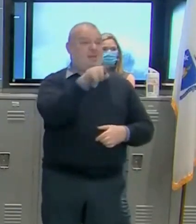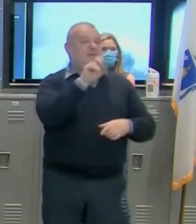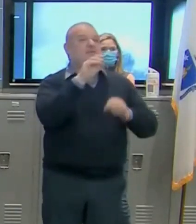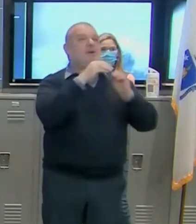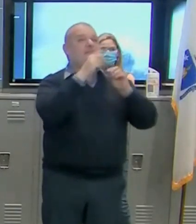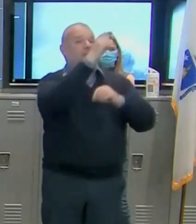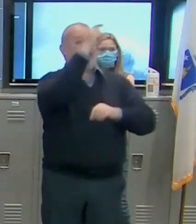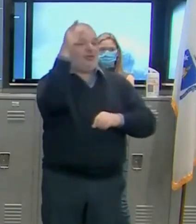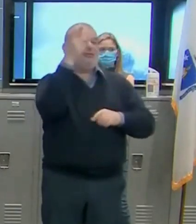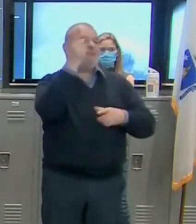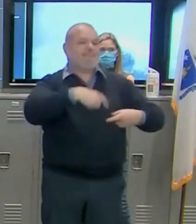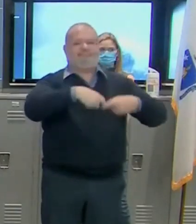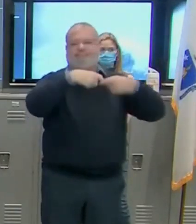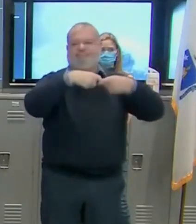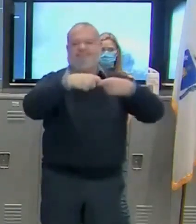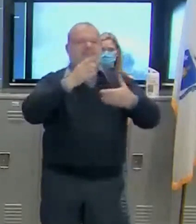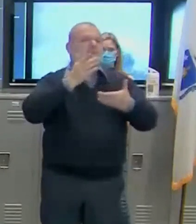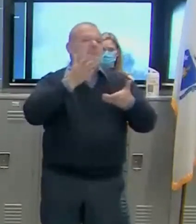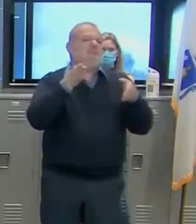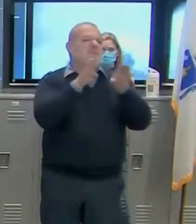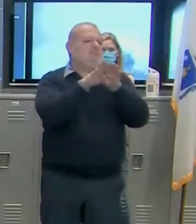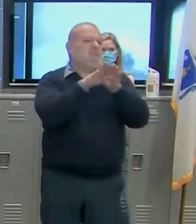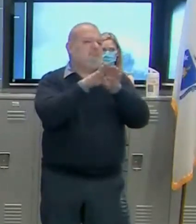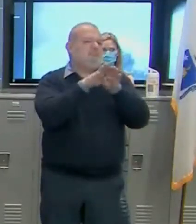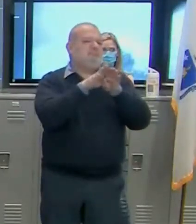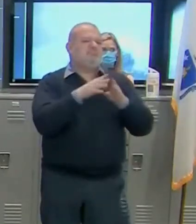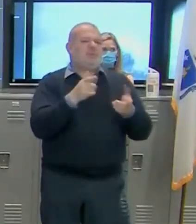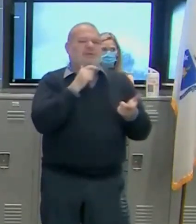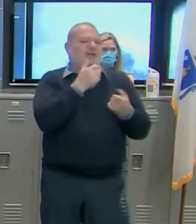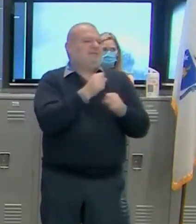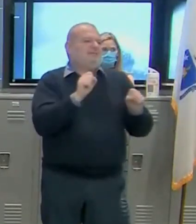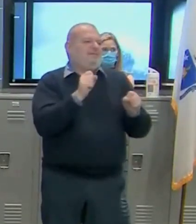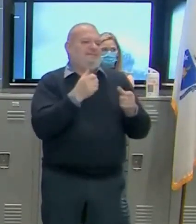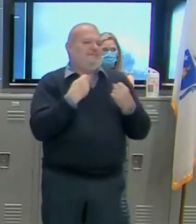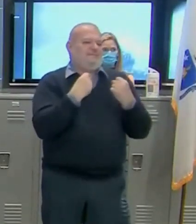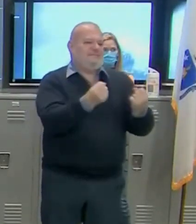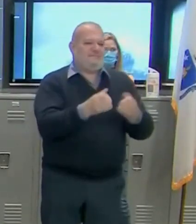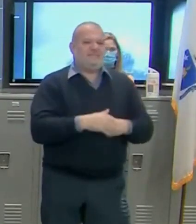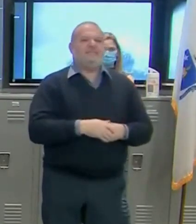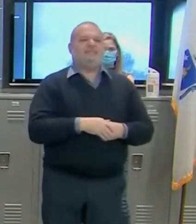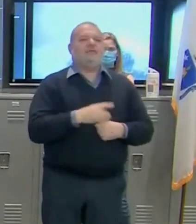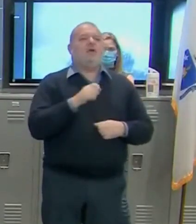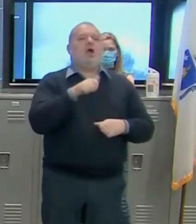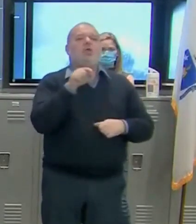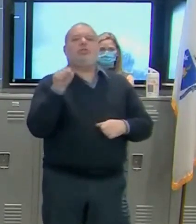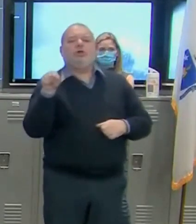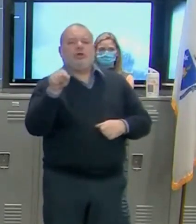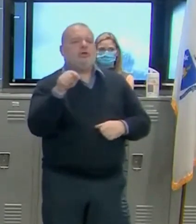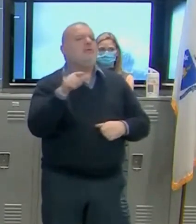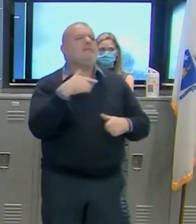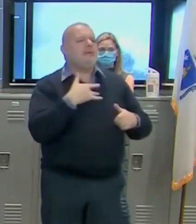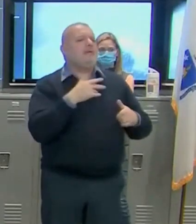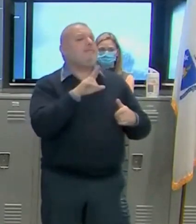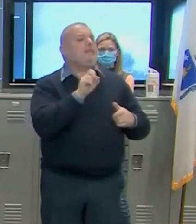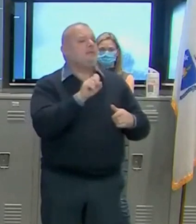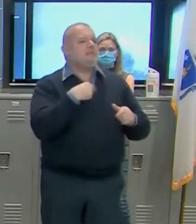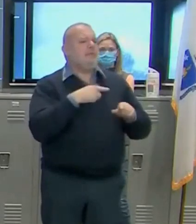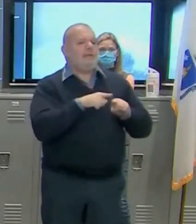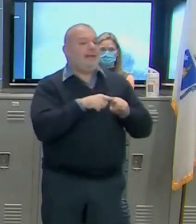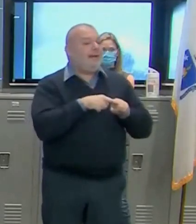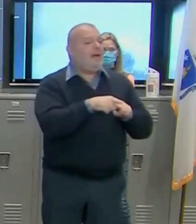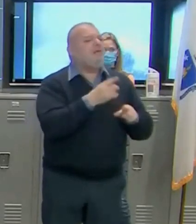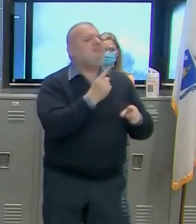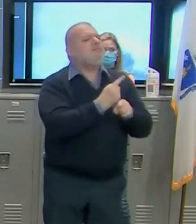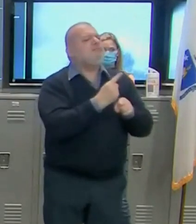at mbta.com for additional information on how your bus route may have been affected